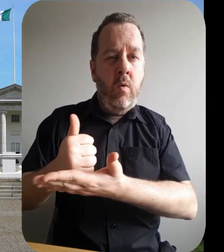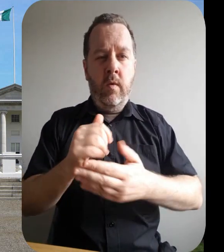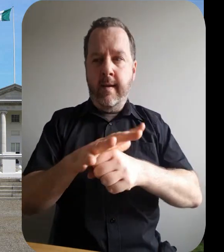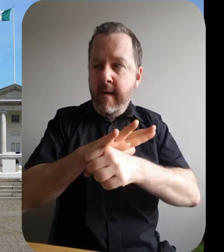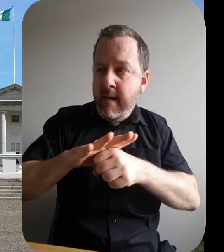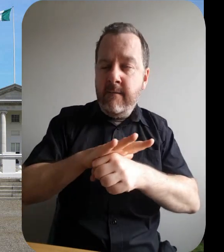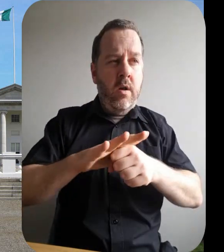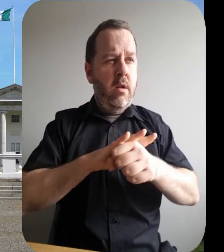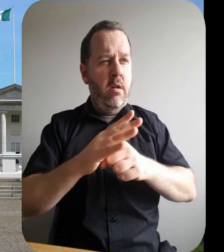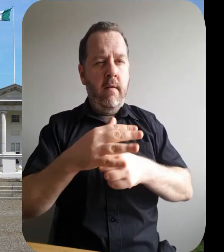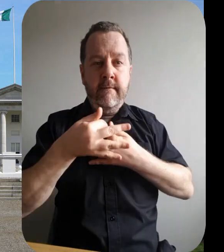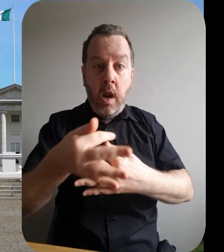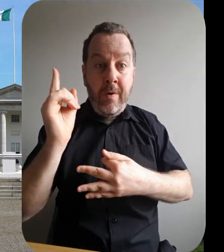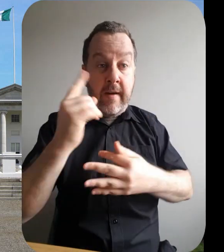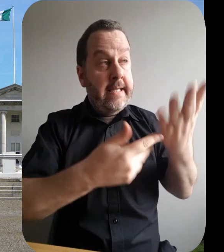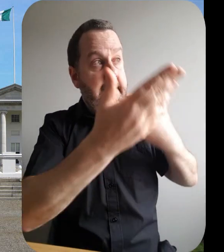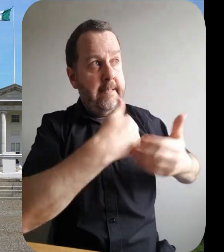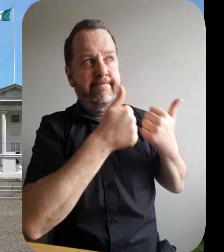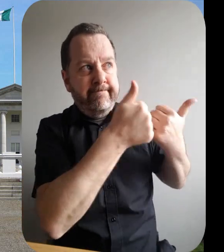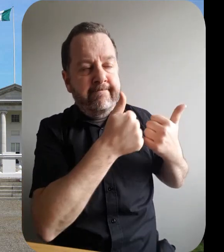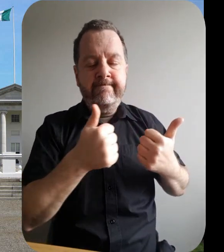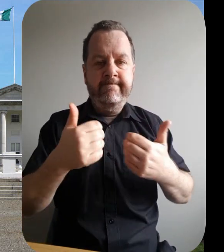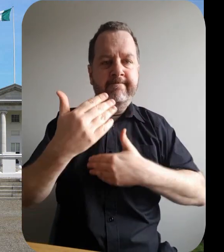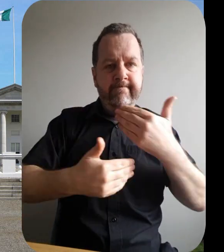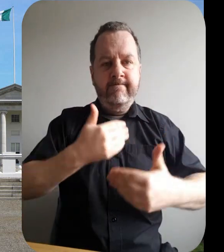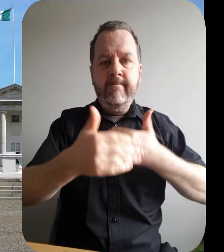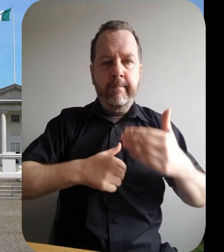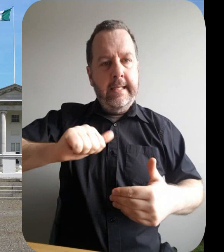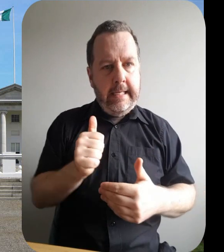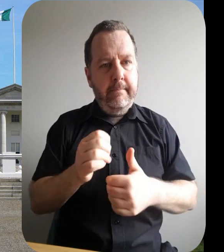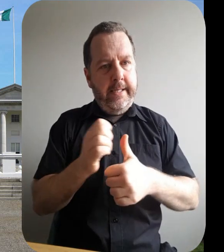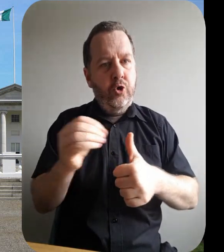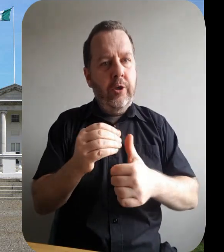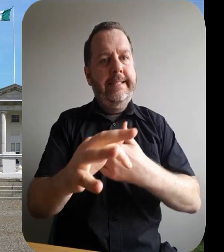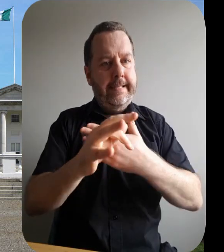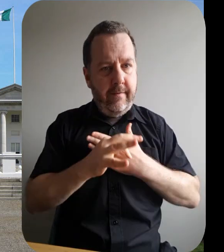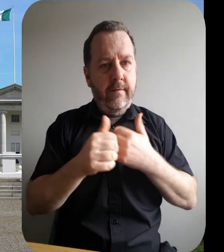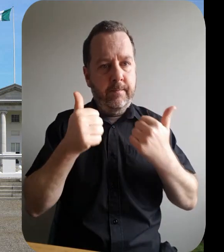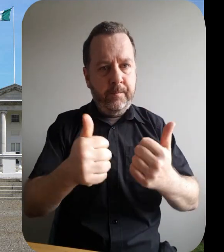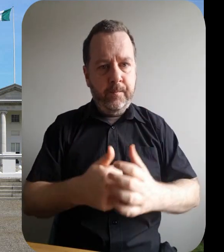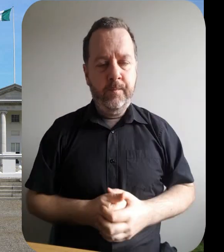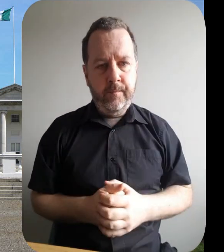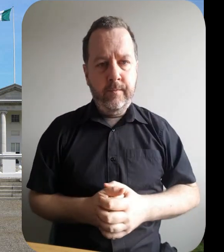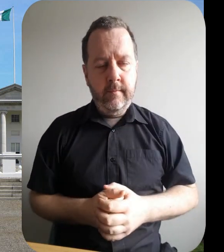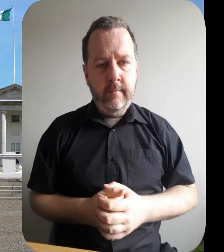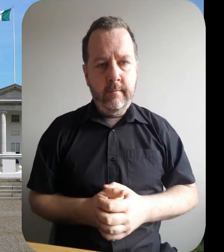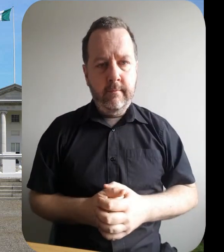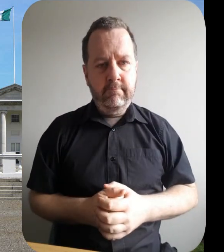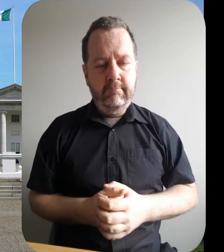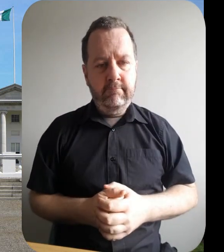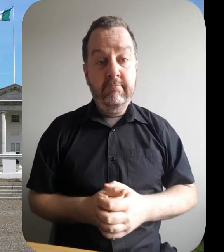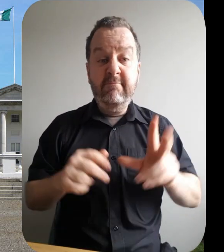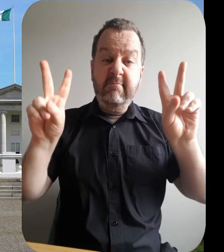and fully, following the advice that we have been given, thus keeping each other safe.